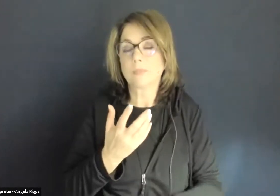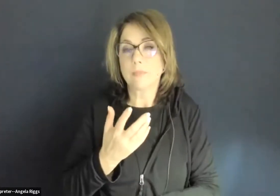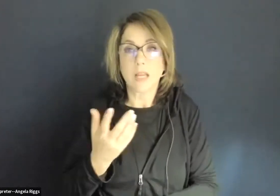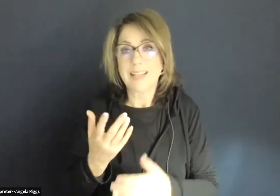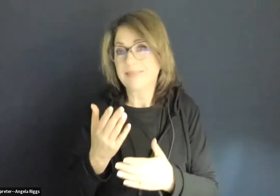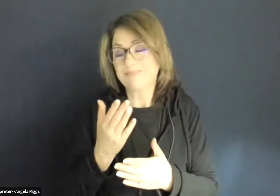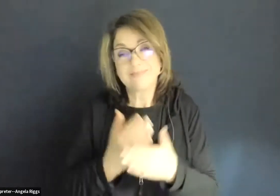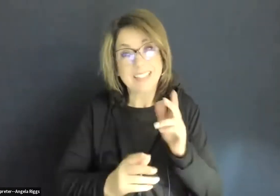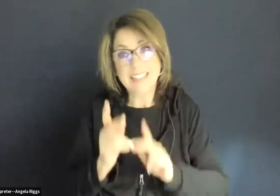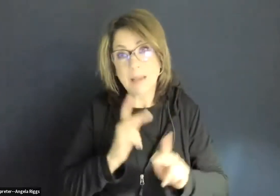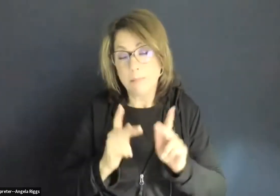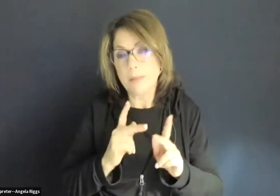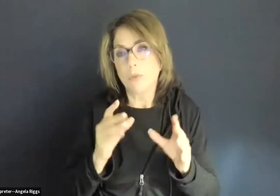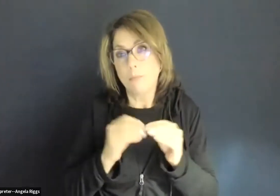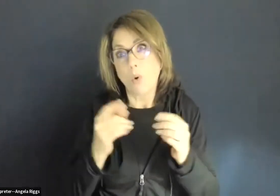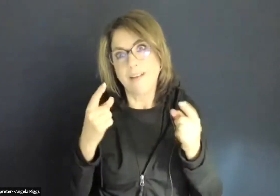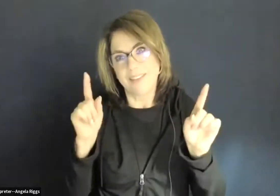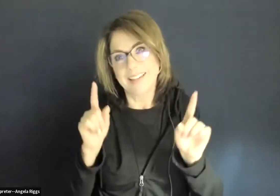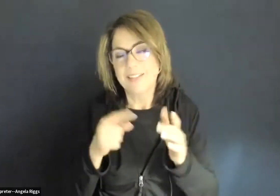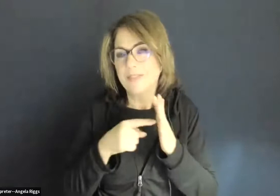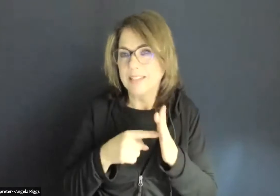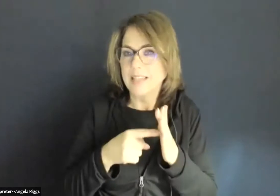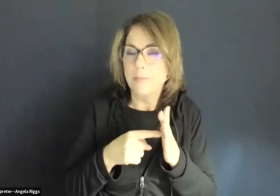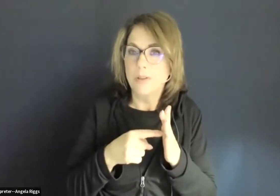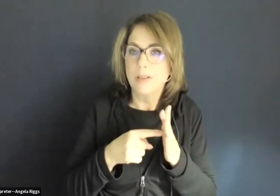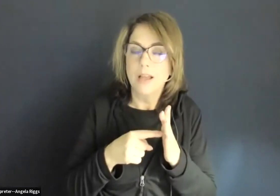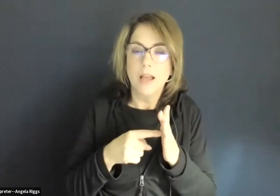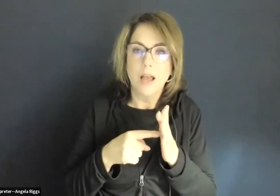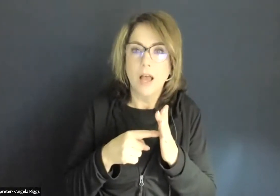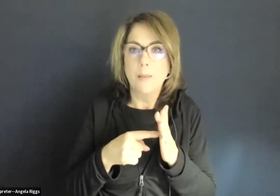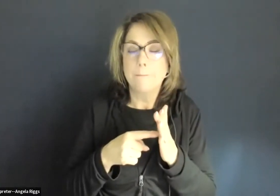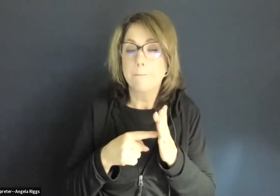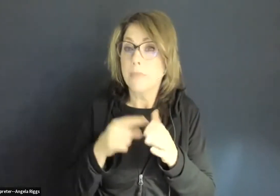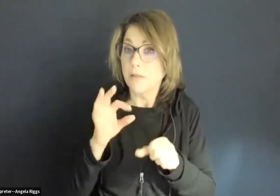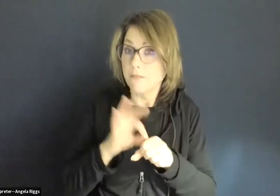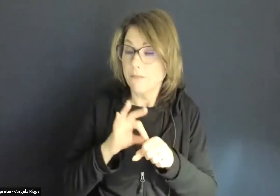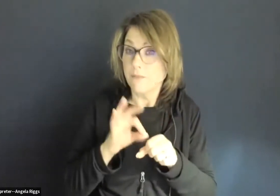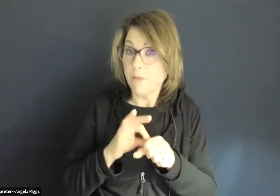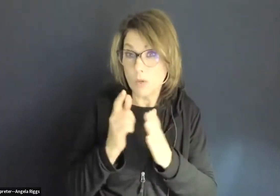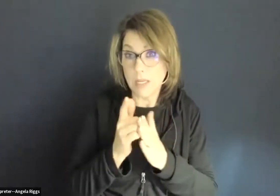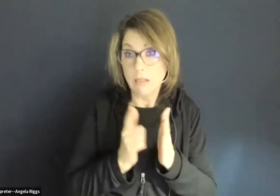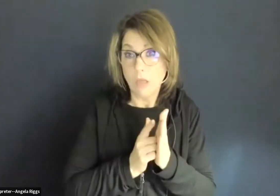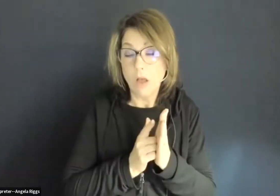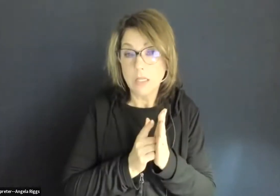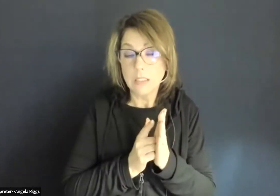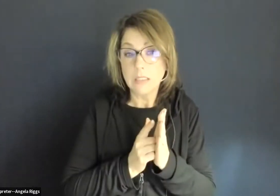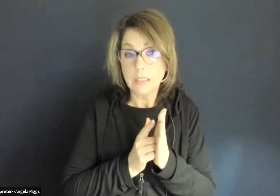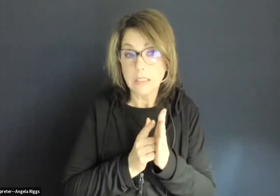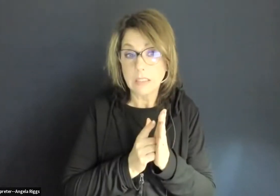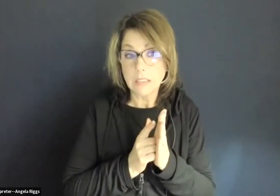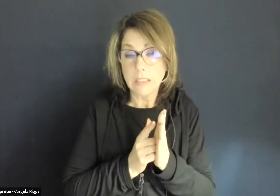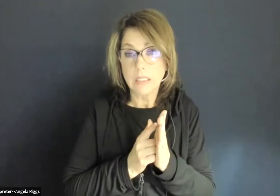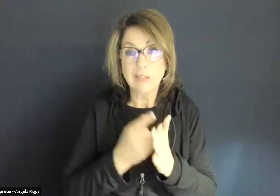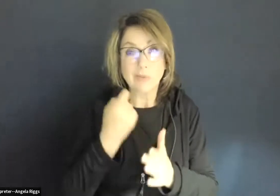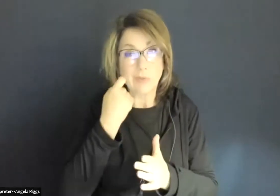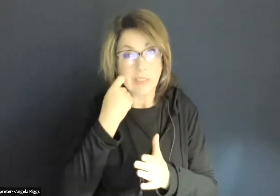some people are more affected. For example, the voting laws that were just